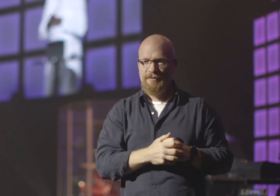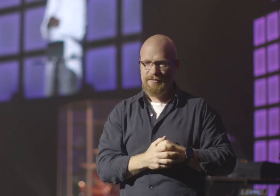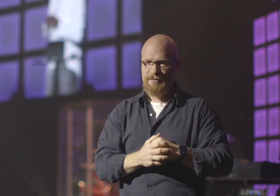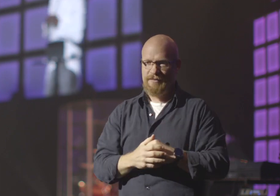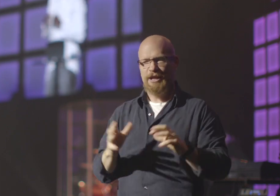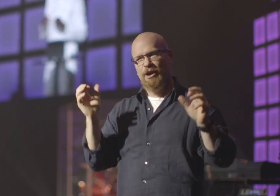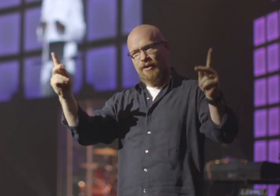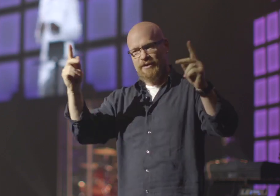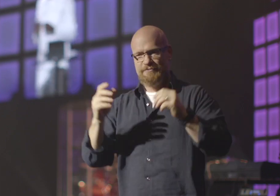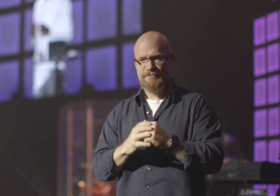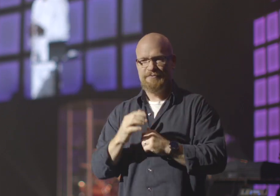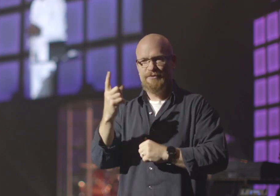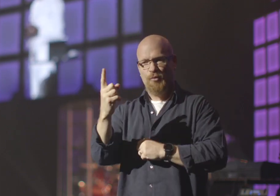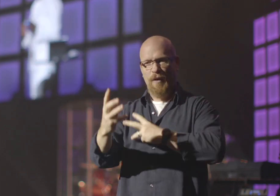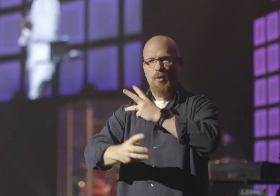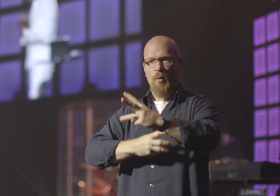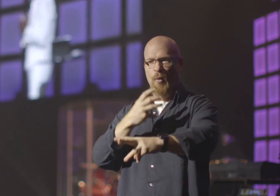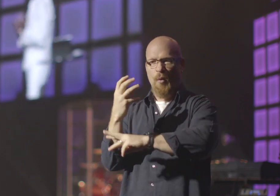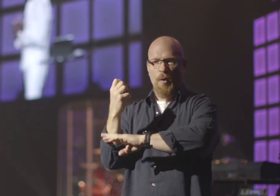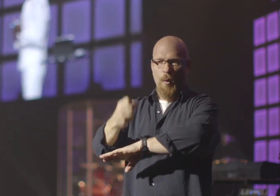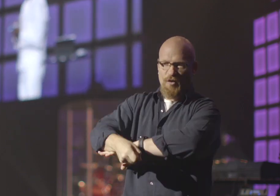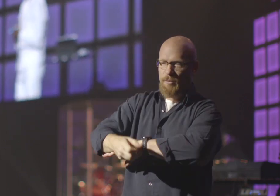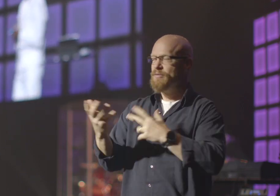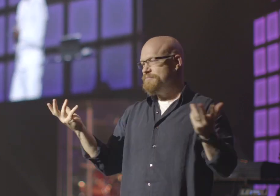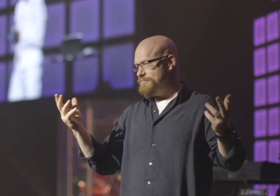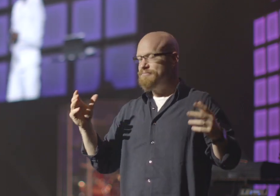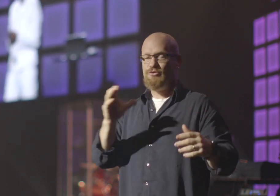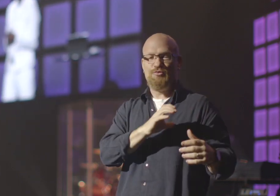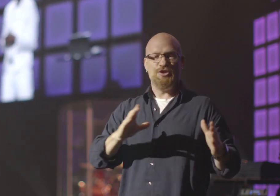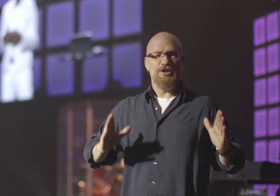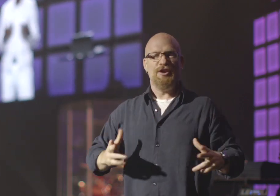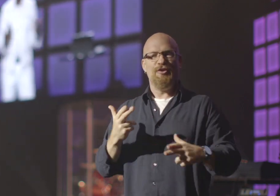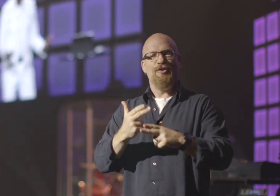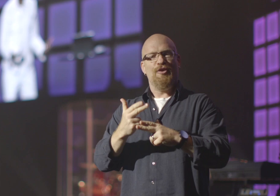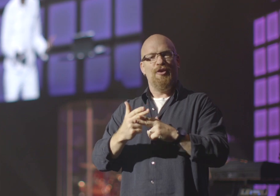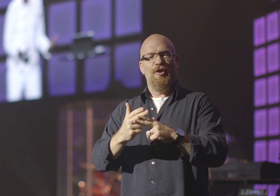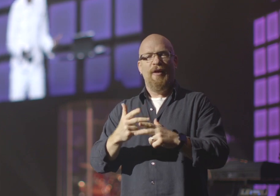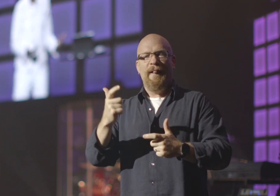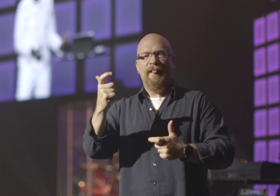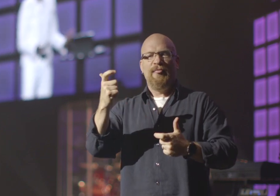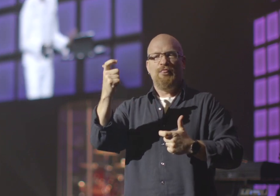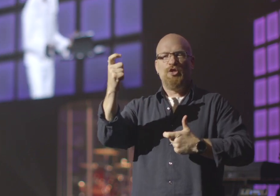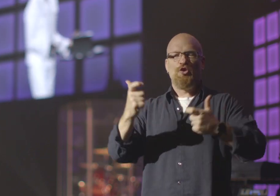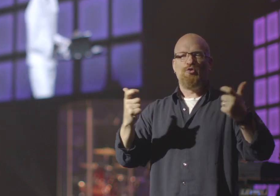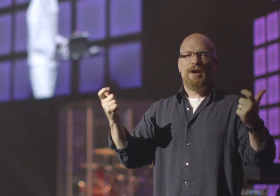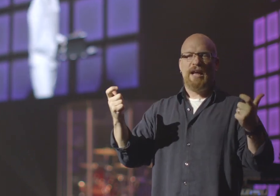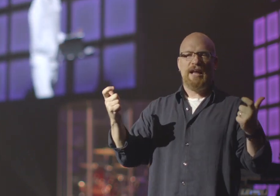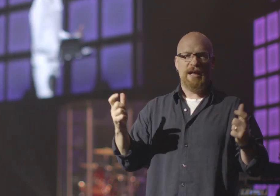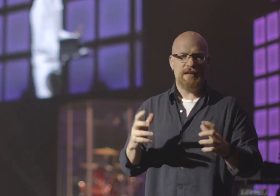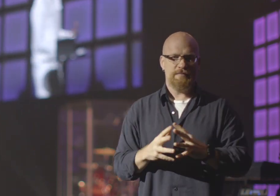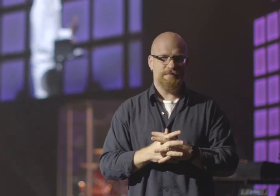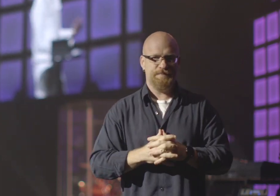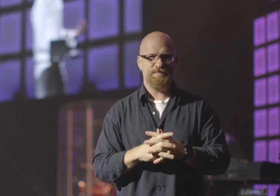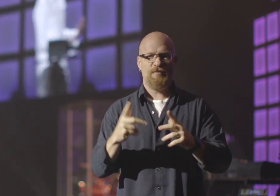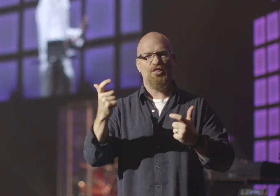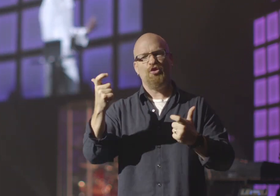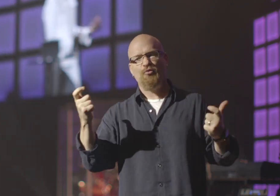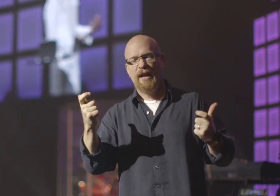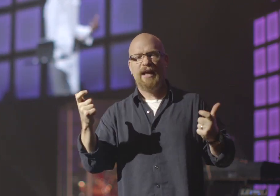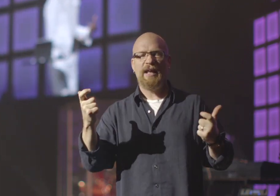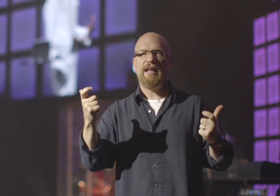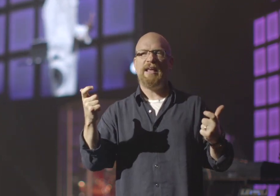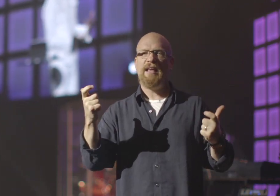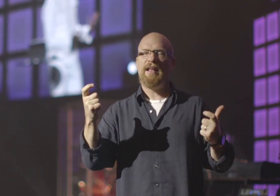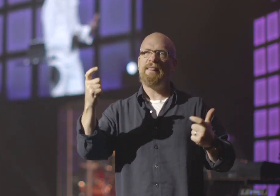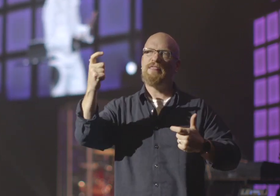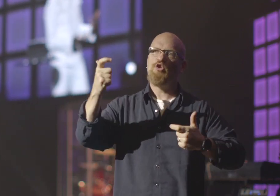Amen. You're sitting next to a world overcomer. You see, Christianity really is called the Great Confession. So I'm probably going to pull a few